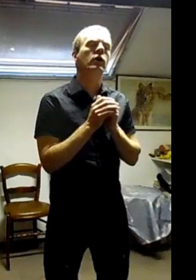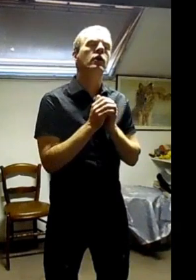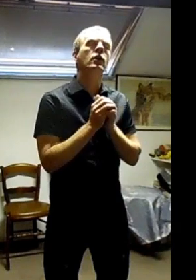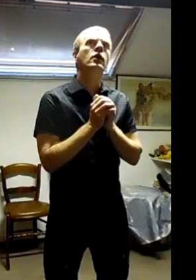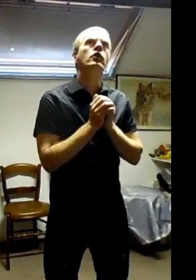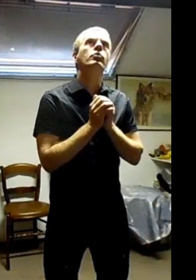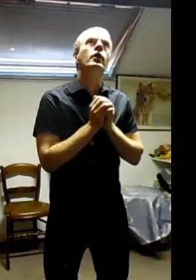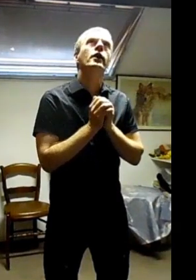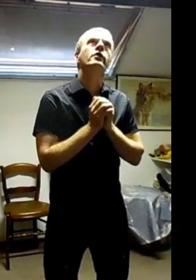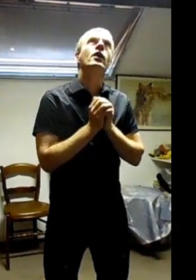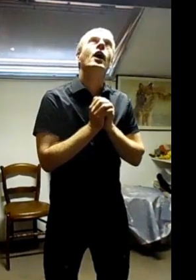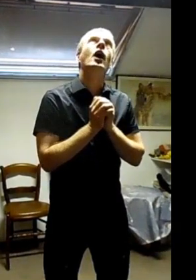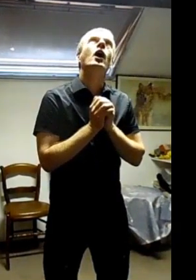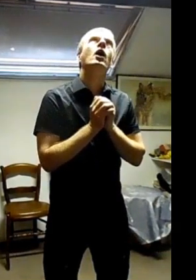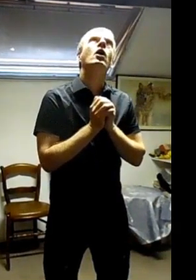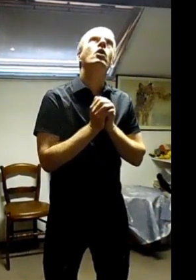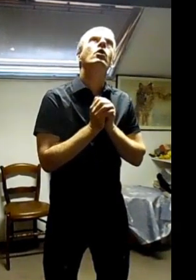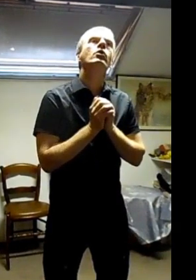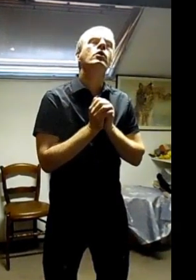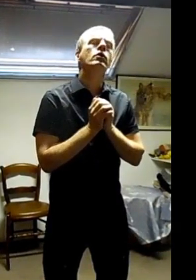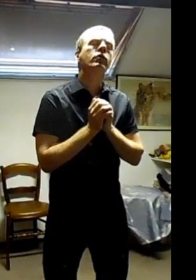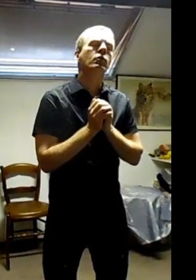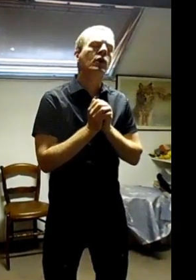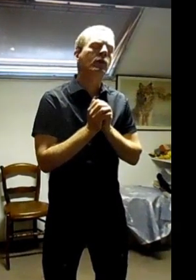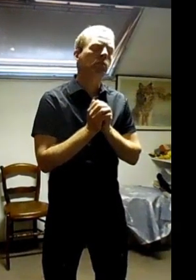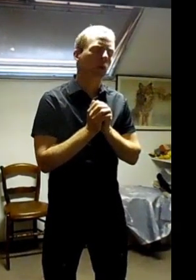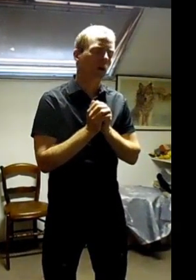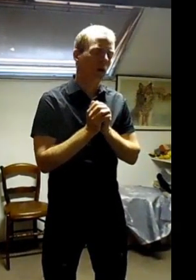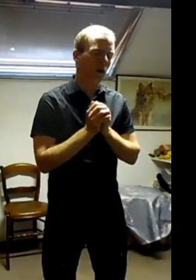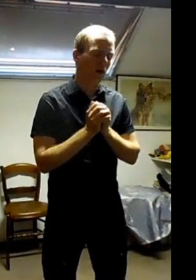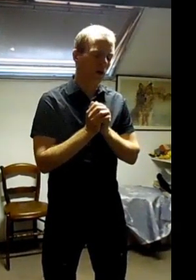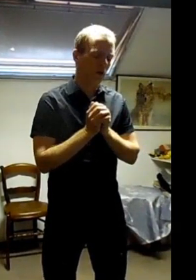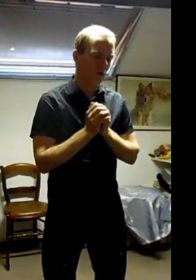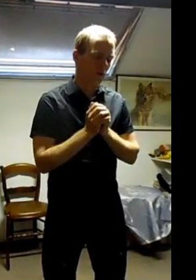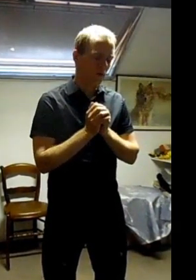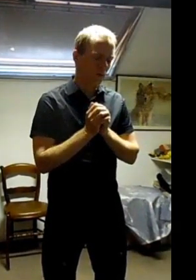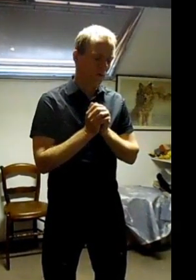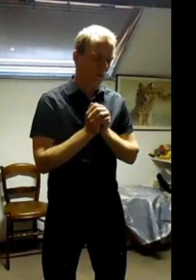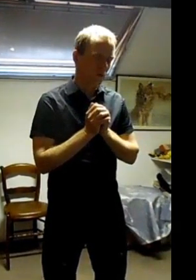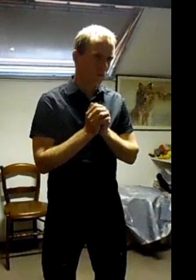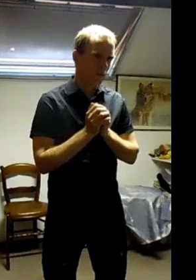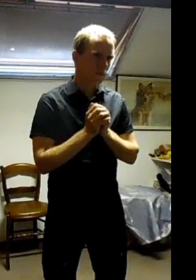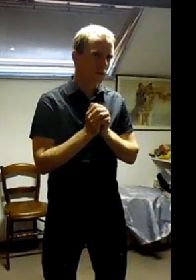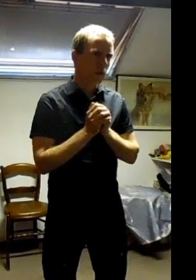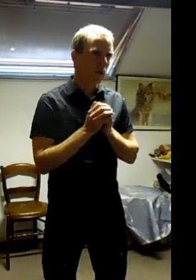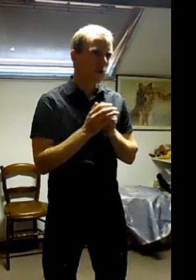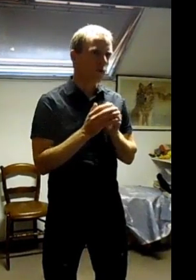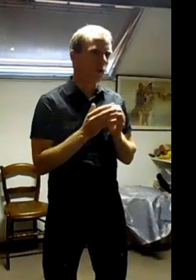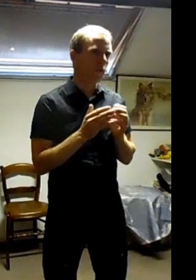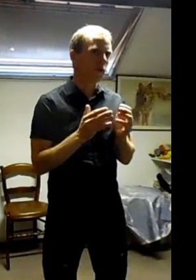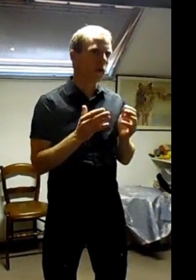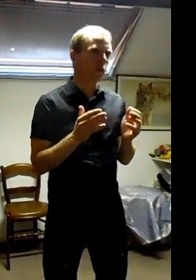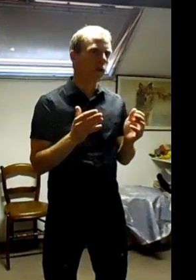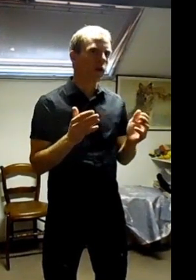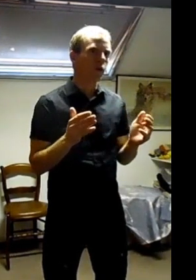smiling down from our home, As country we